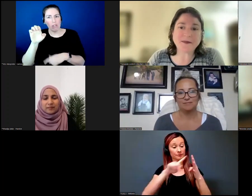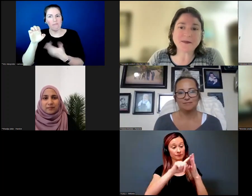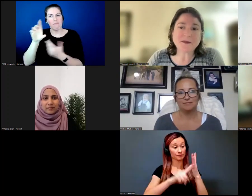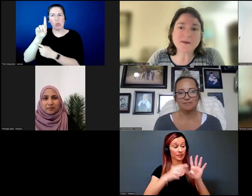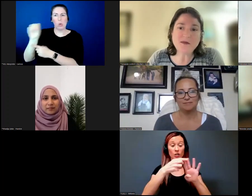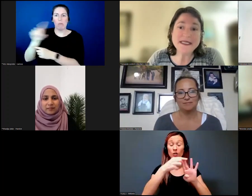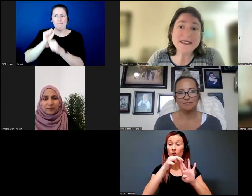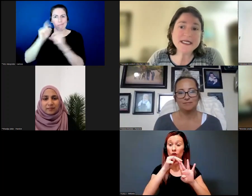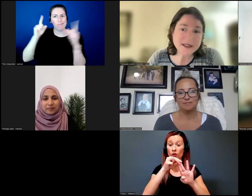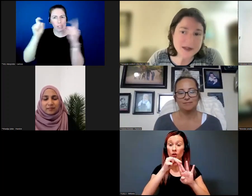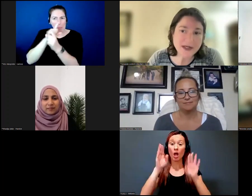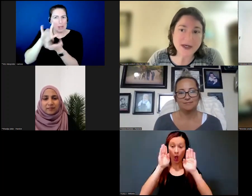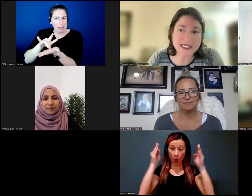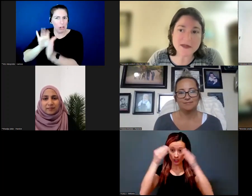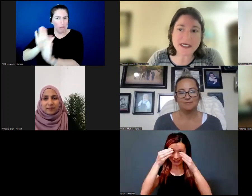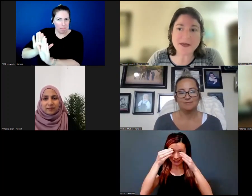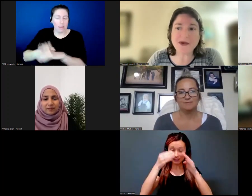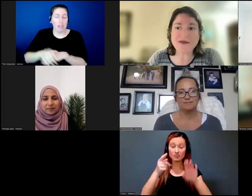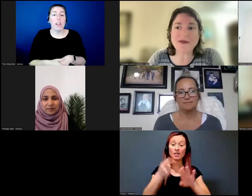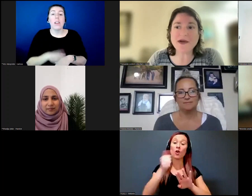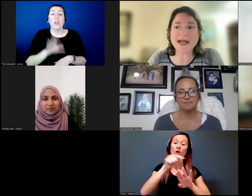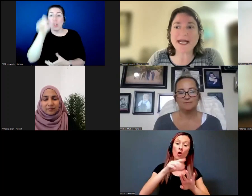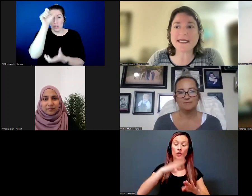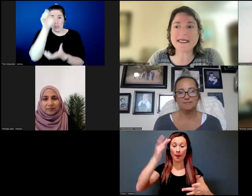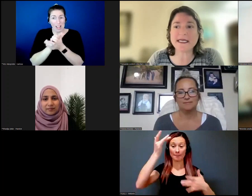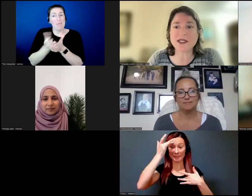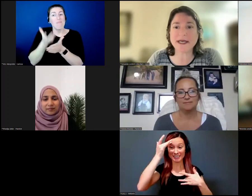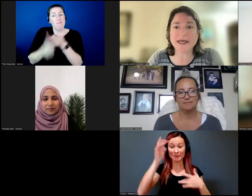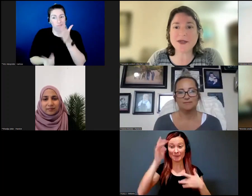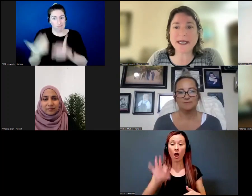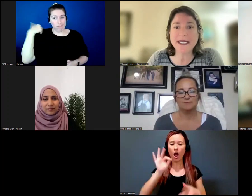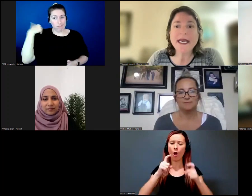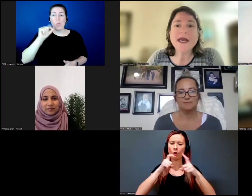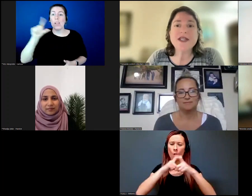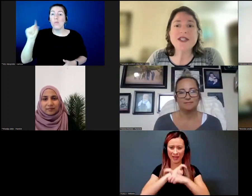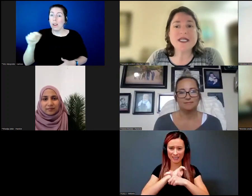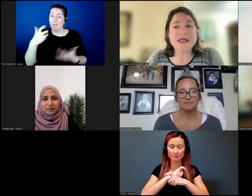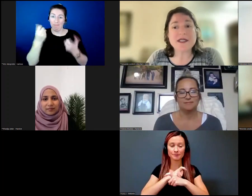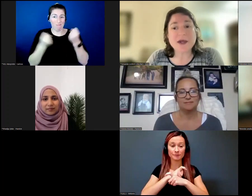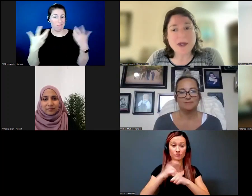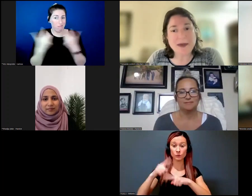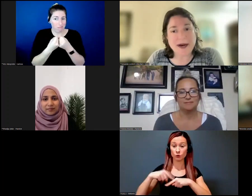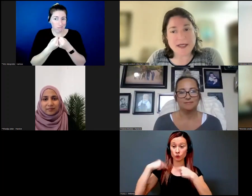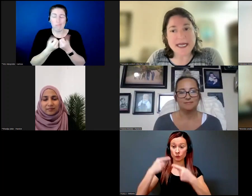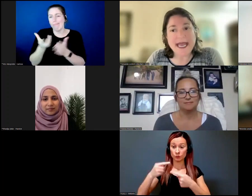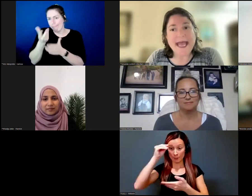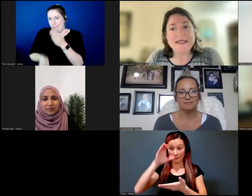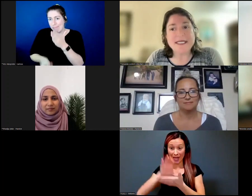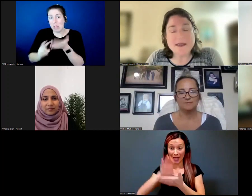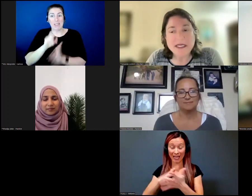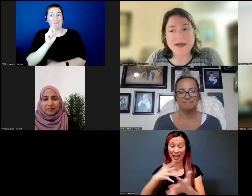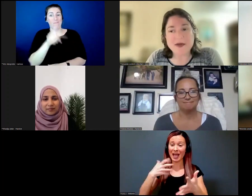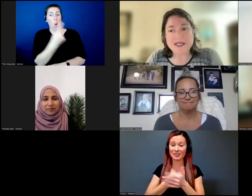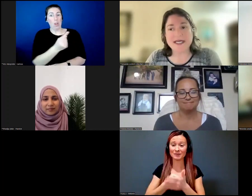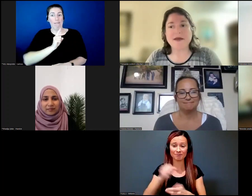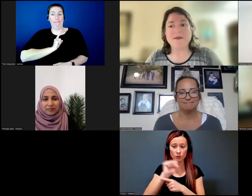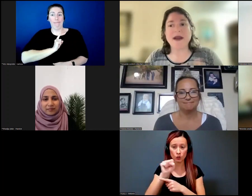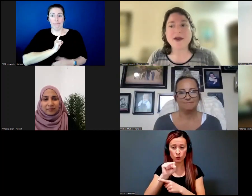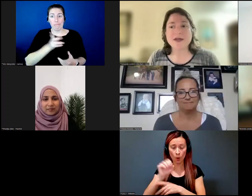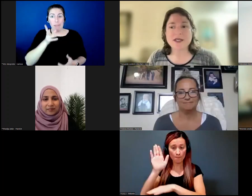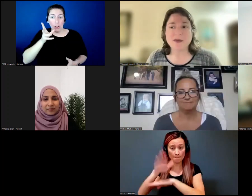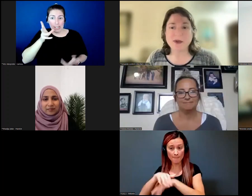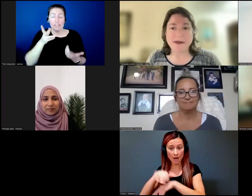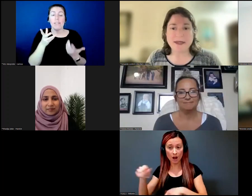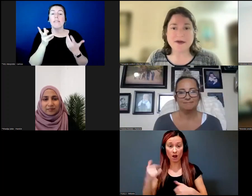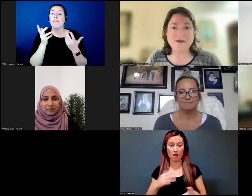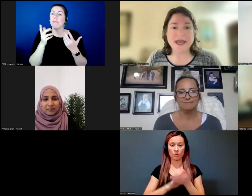complex. Since losing her husband in a motor vehicle accident in 2020, she has been a solo parent and deeply understands the